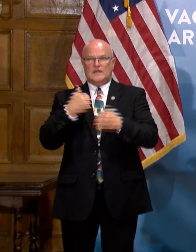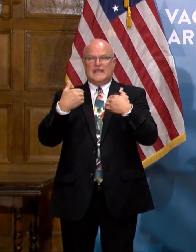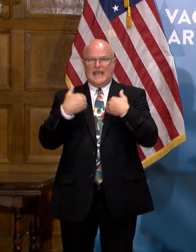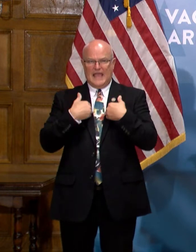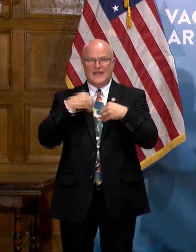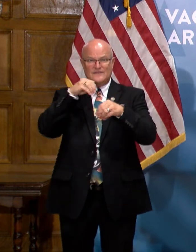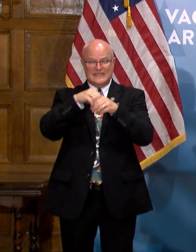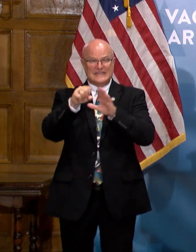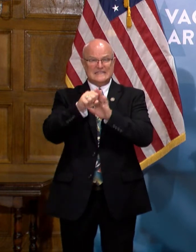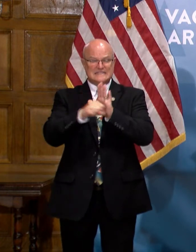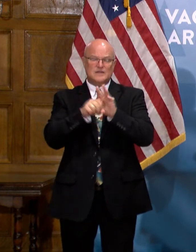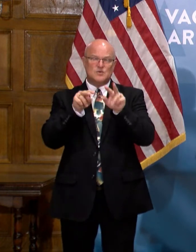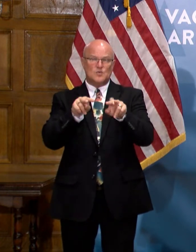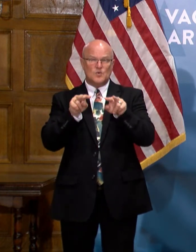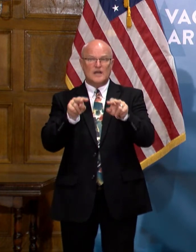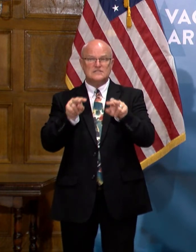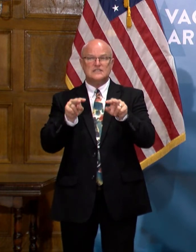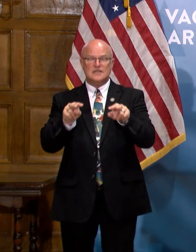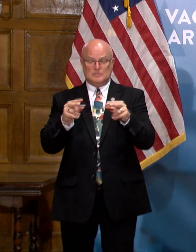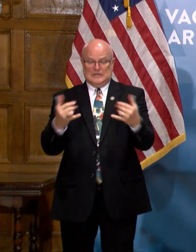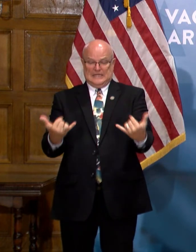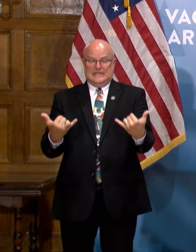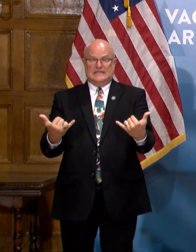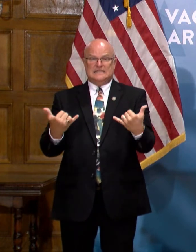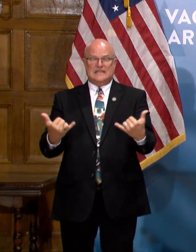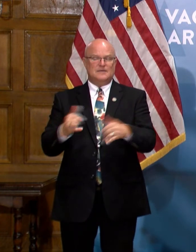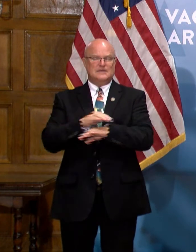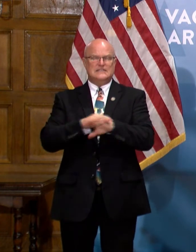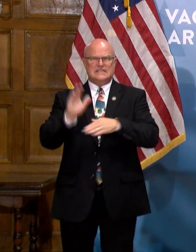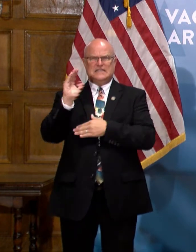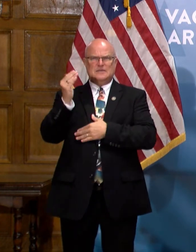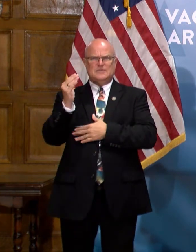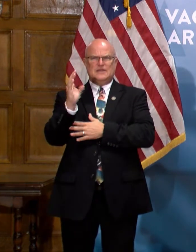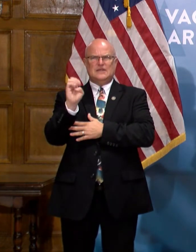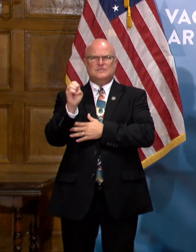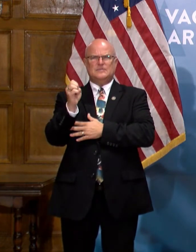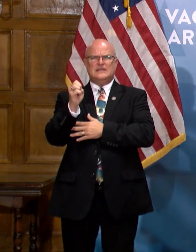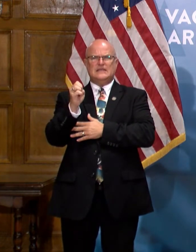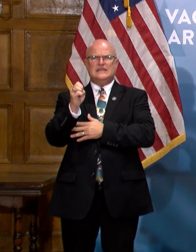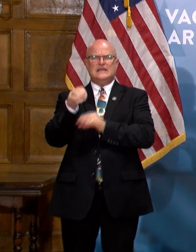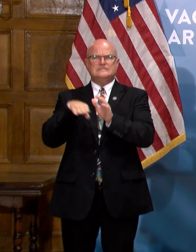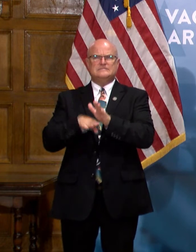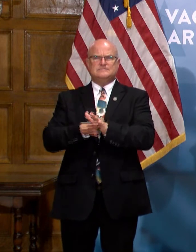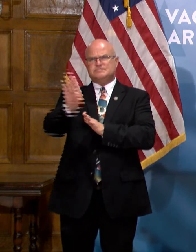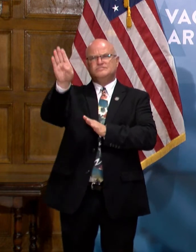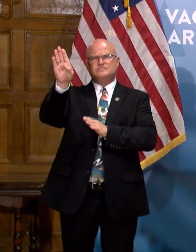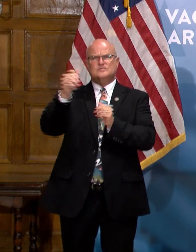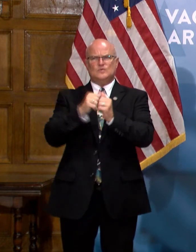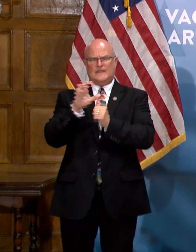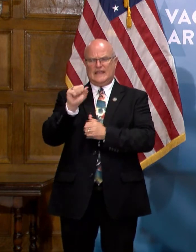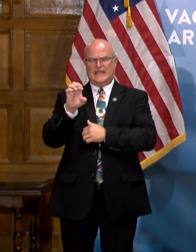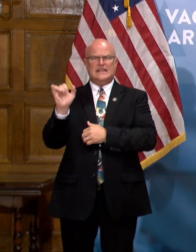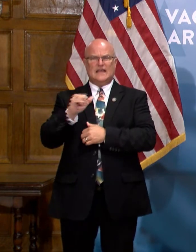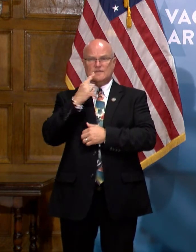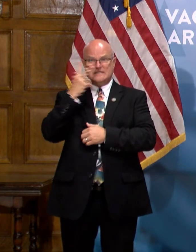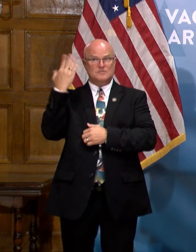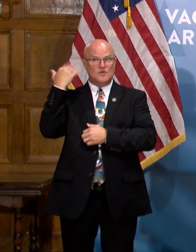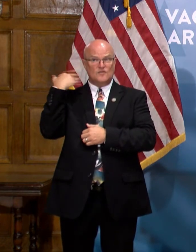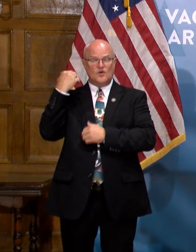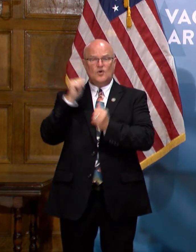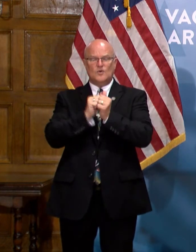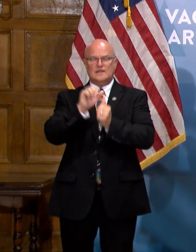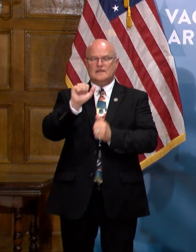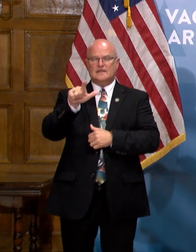them in the state. We're watching them. At this time, there doesn't appear to be an uptick in those cases like we've seen before in the